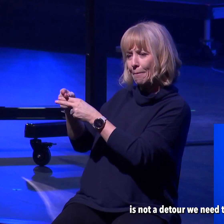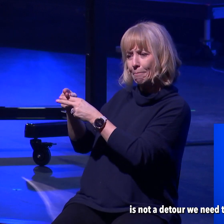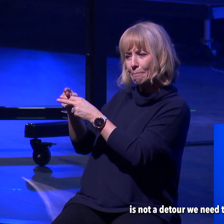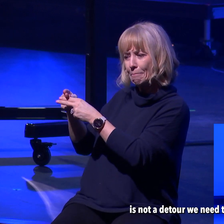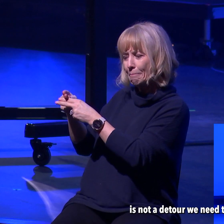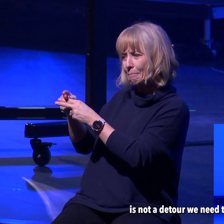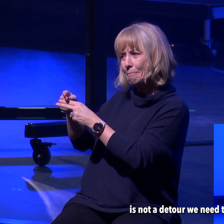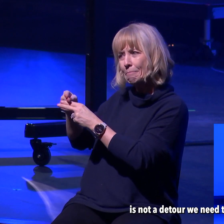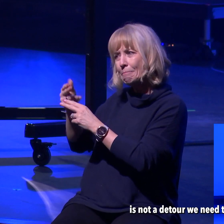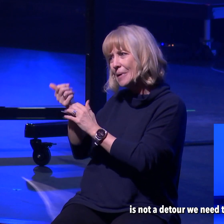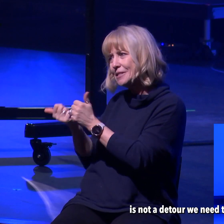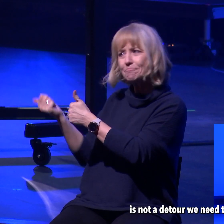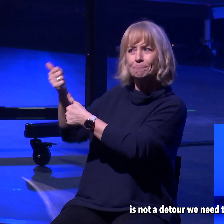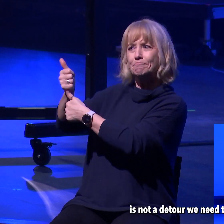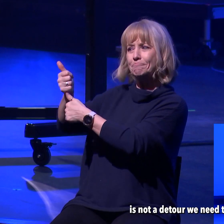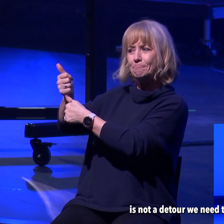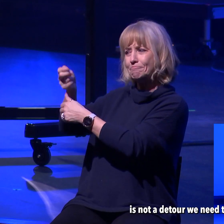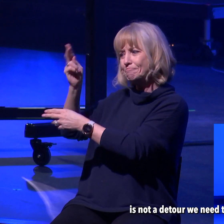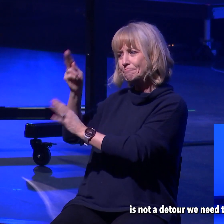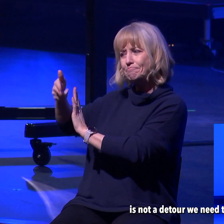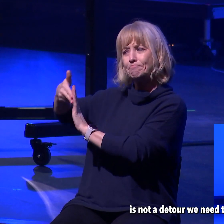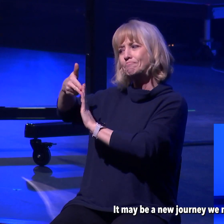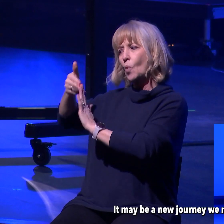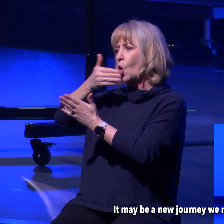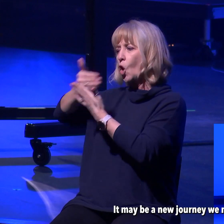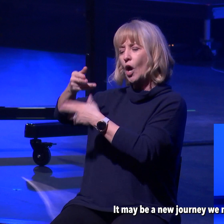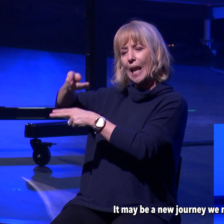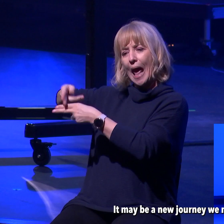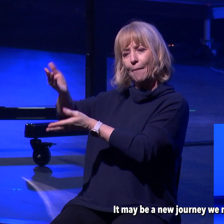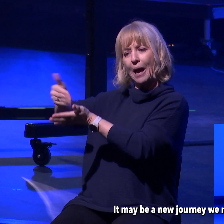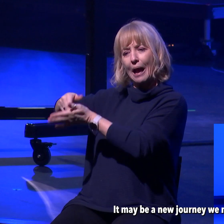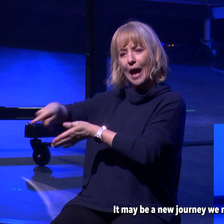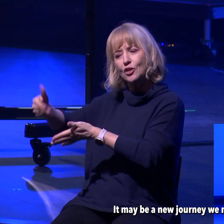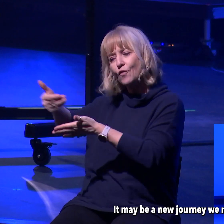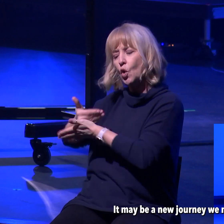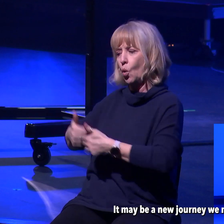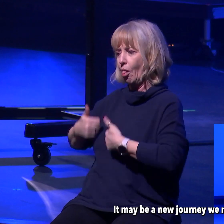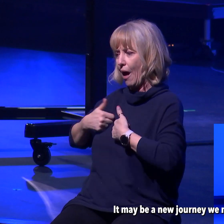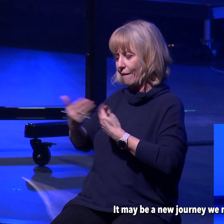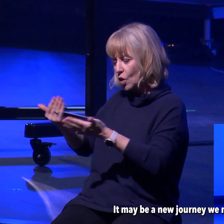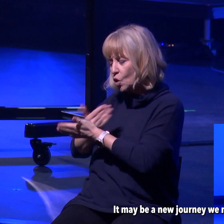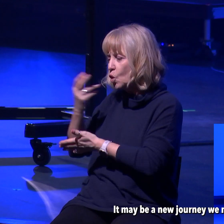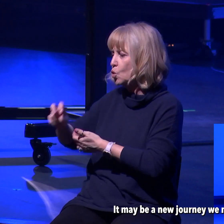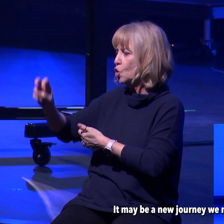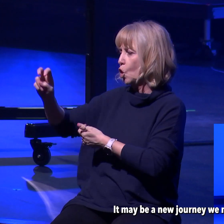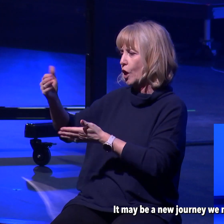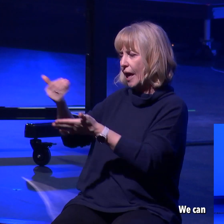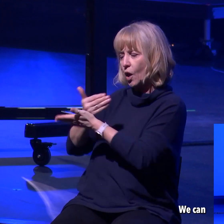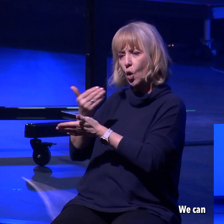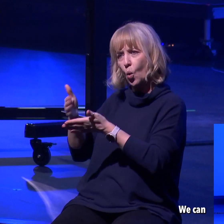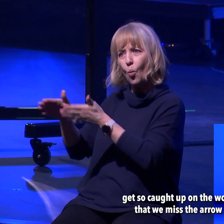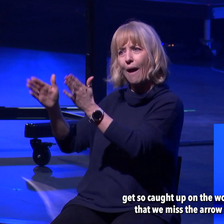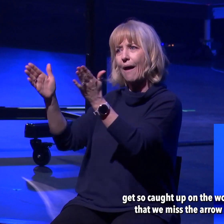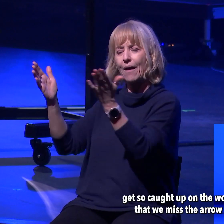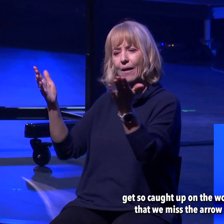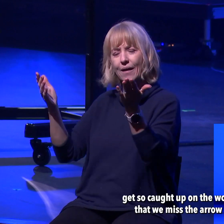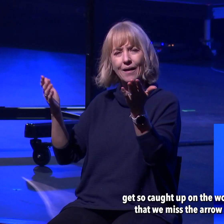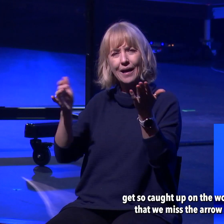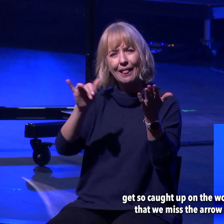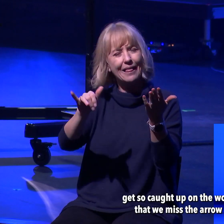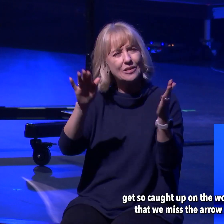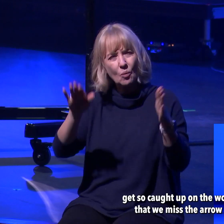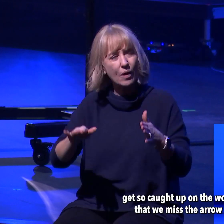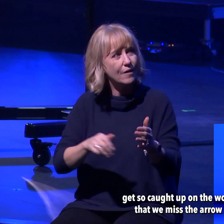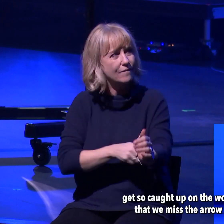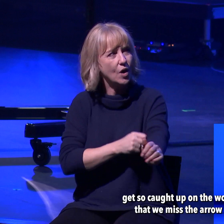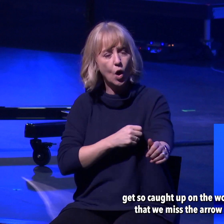not a detour we need to avoid. It may be a new journey we need to take. And we can get so caught